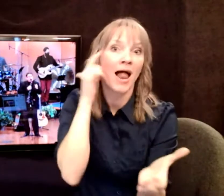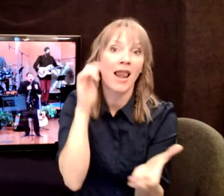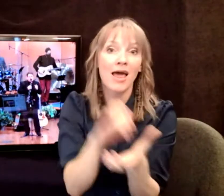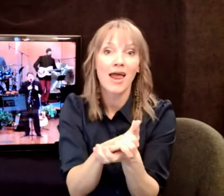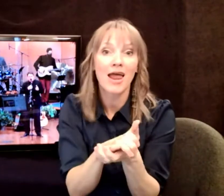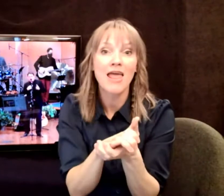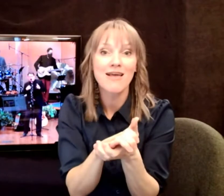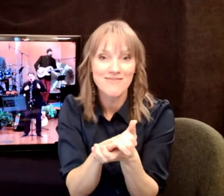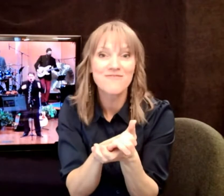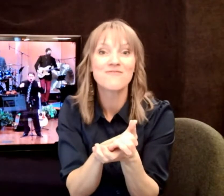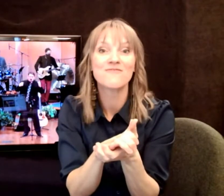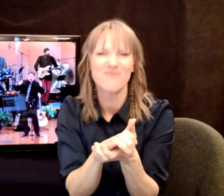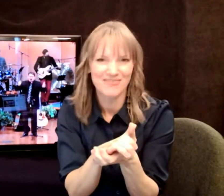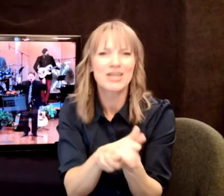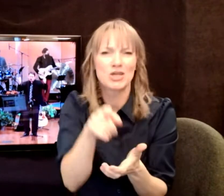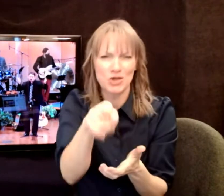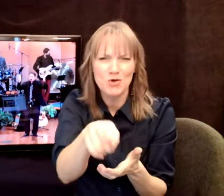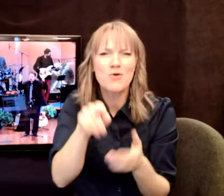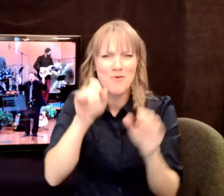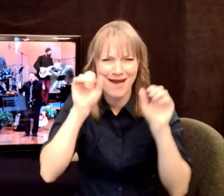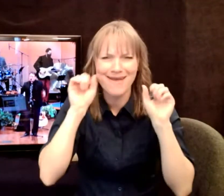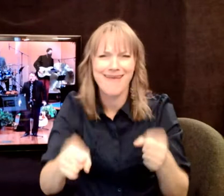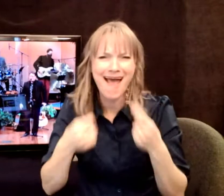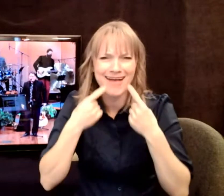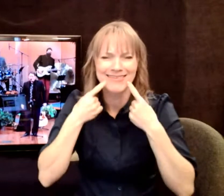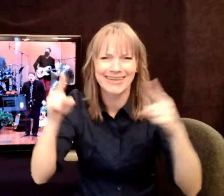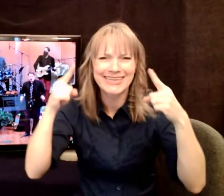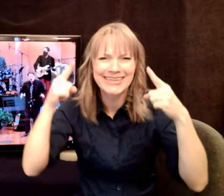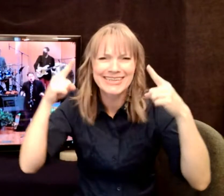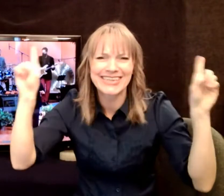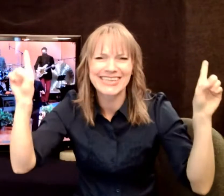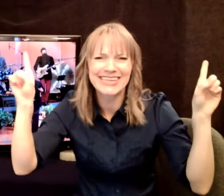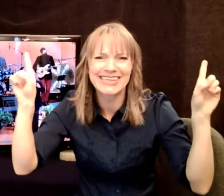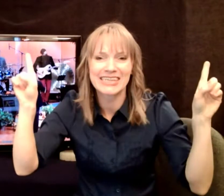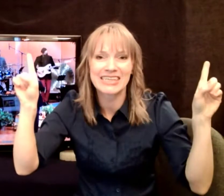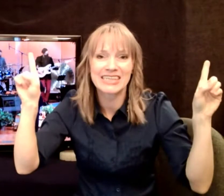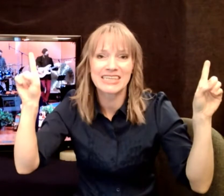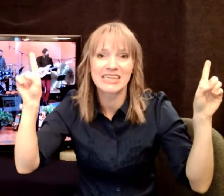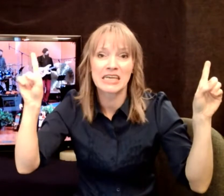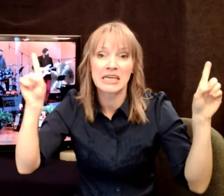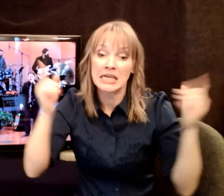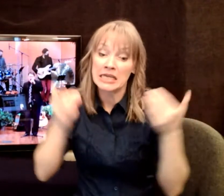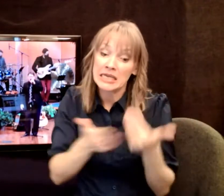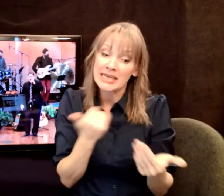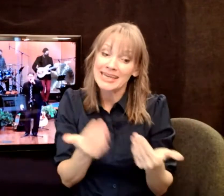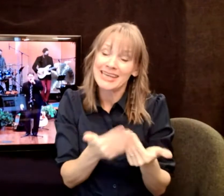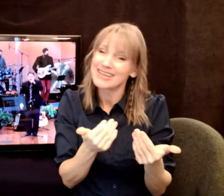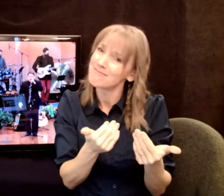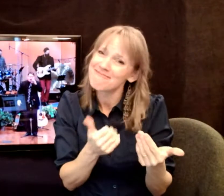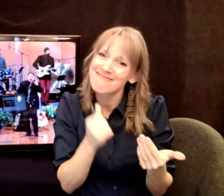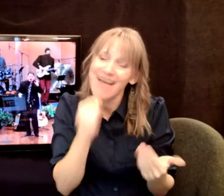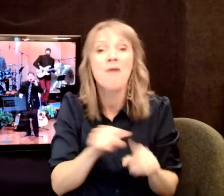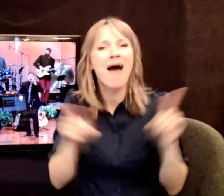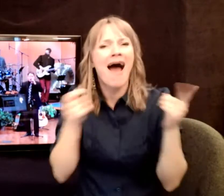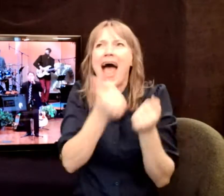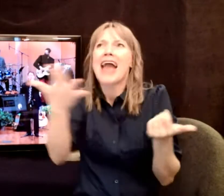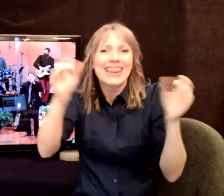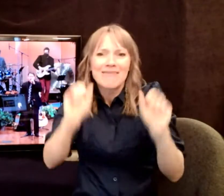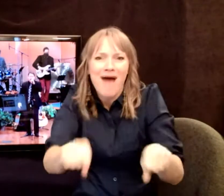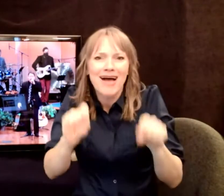believe. Then you can succeed. It might not be easy, but